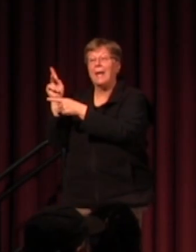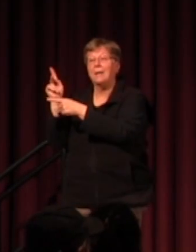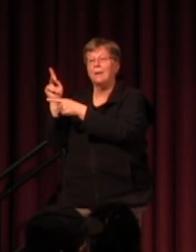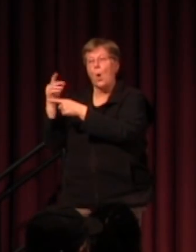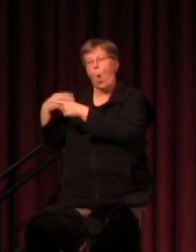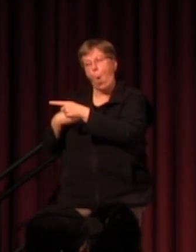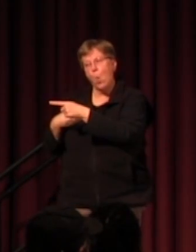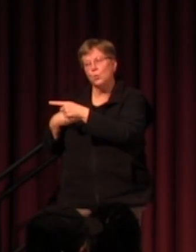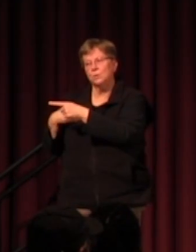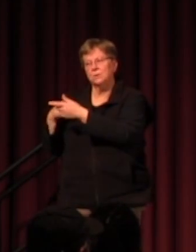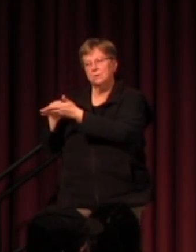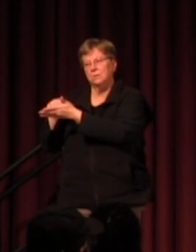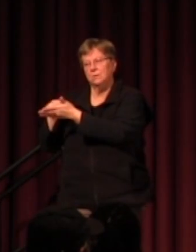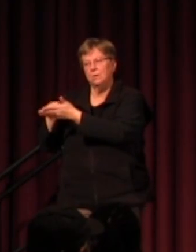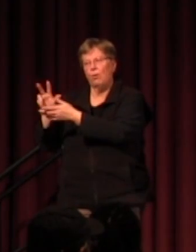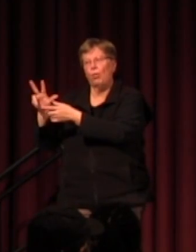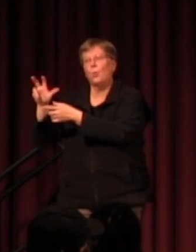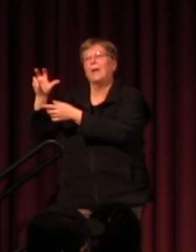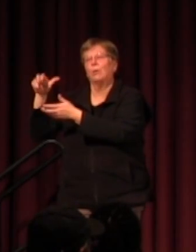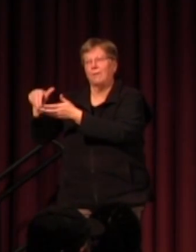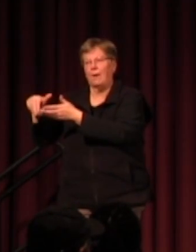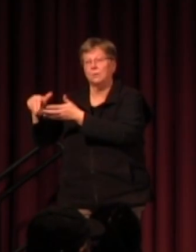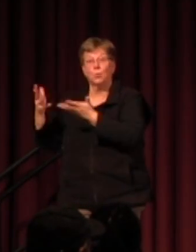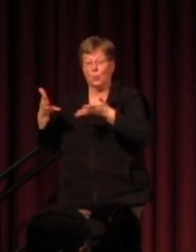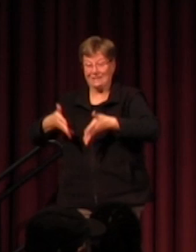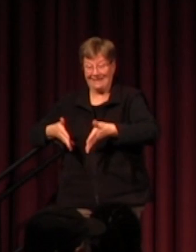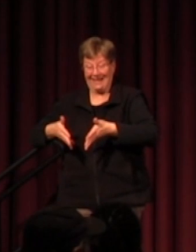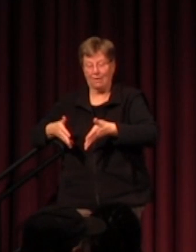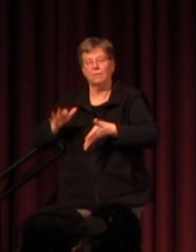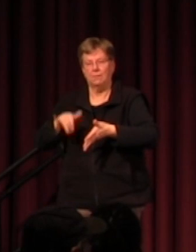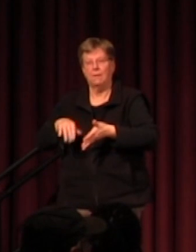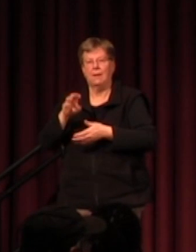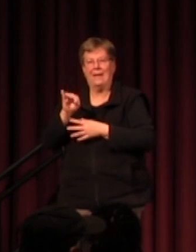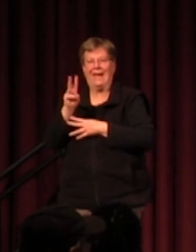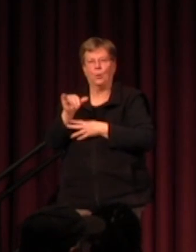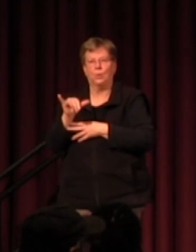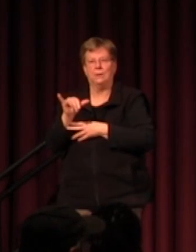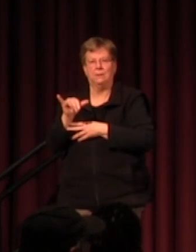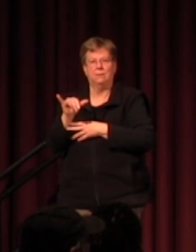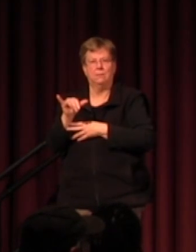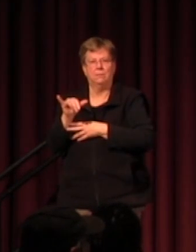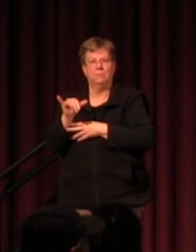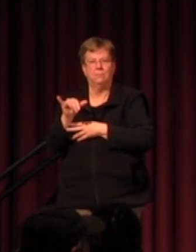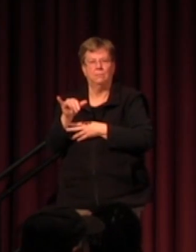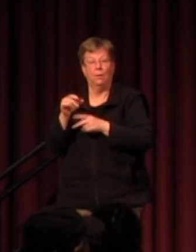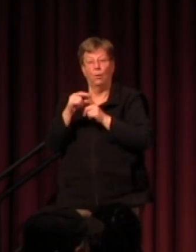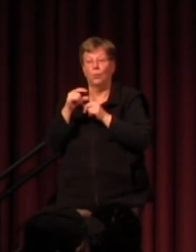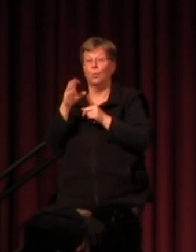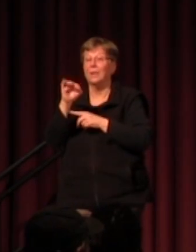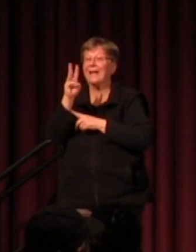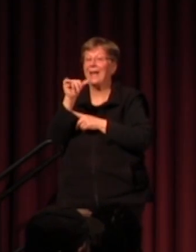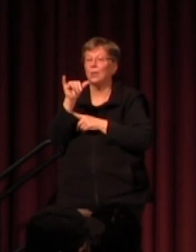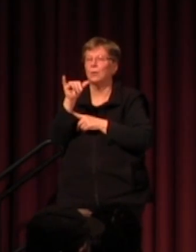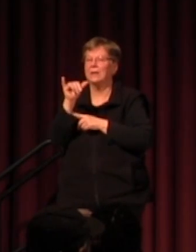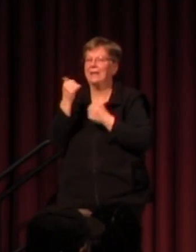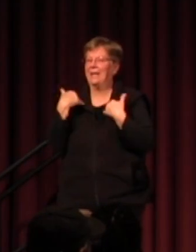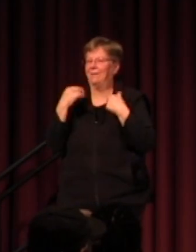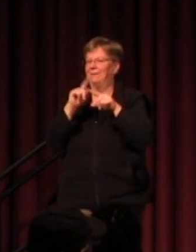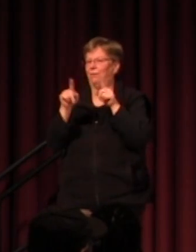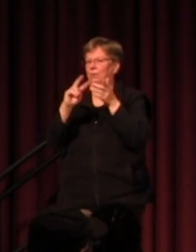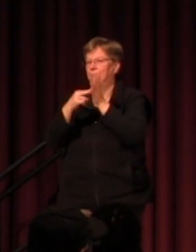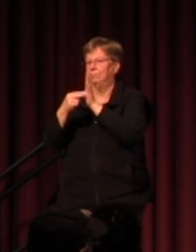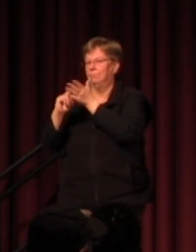$300,000, we describe what's left as their equity. The word equity is used in situations where